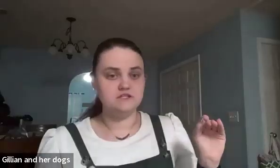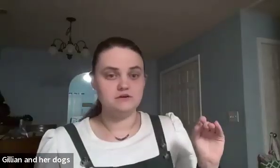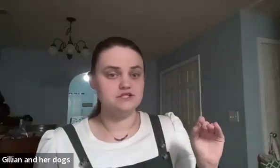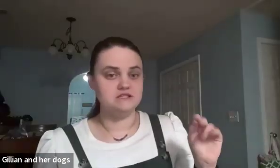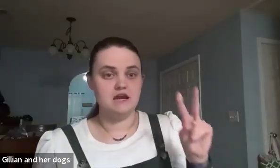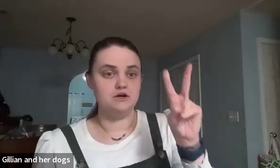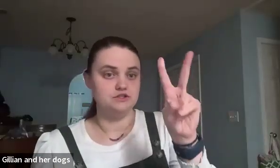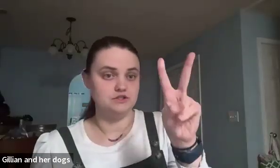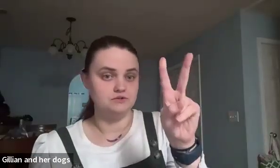would do is just add on